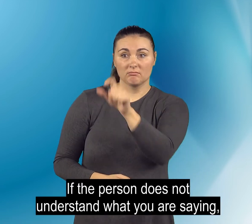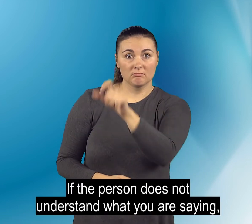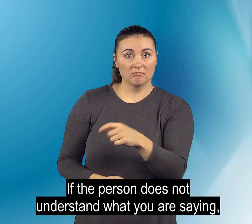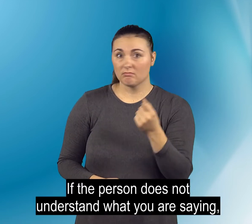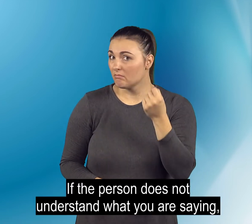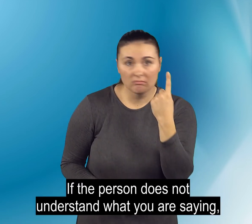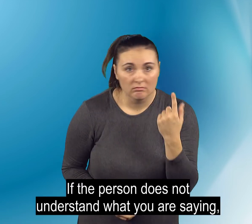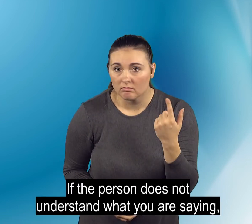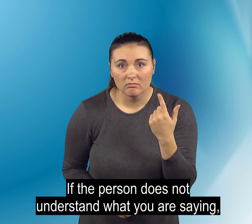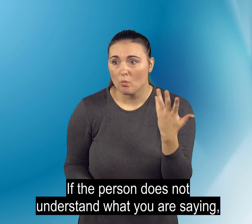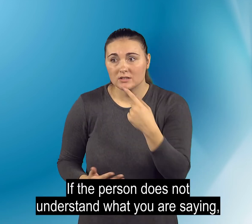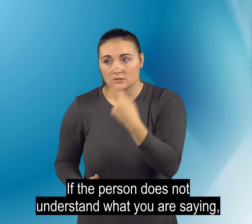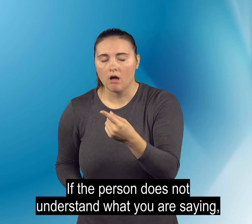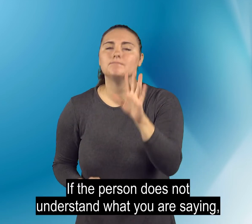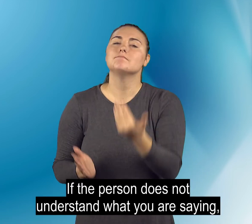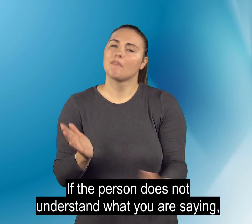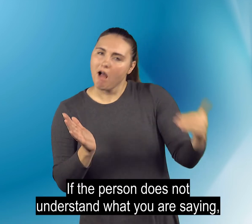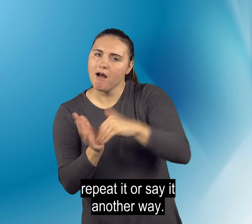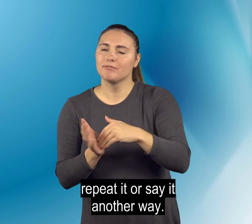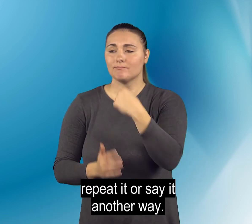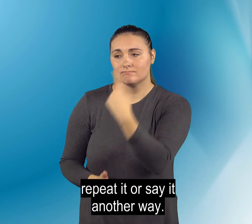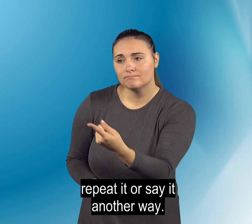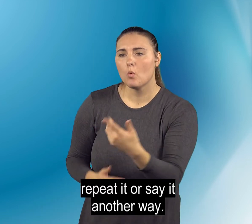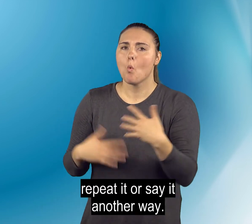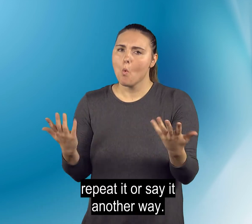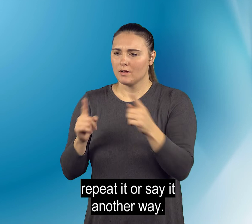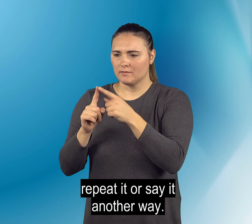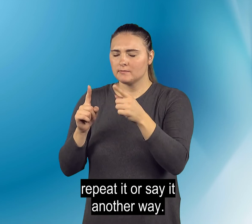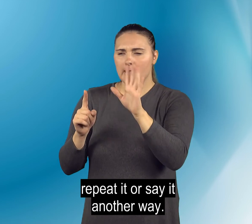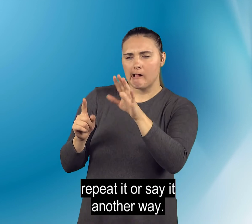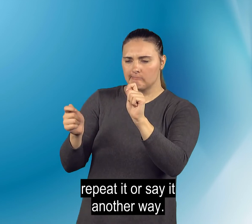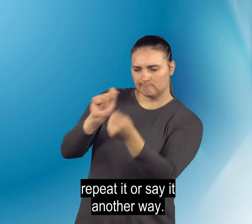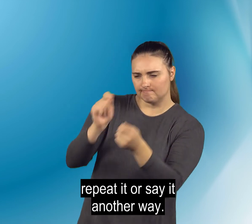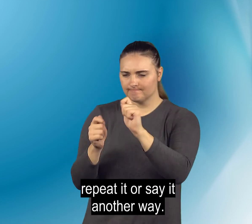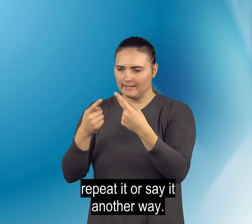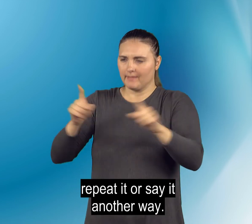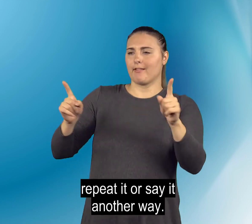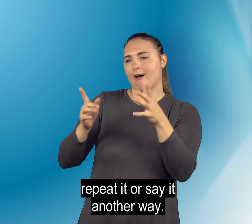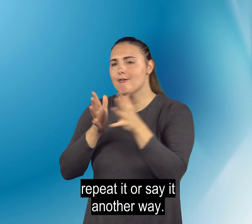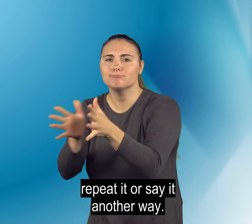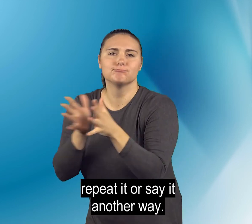If the person does not understand what you are saying, repeat it or say it another